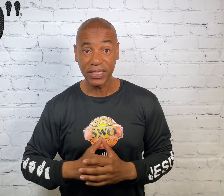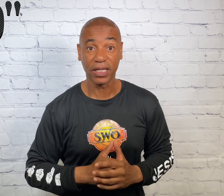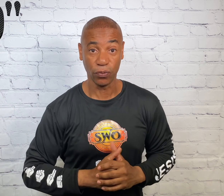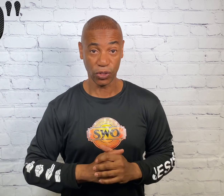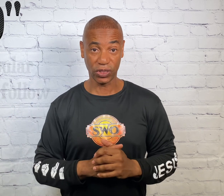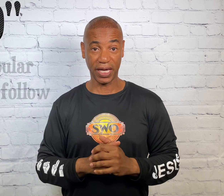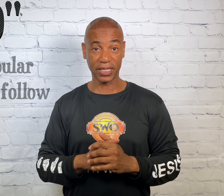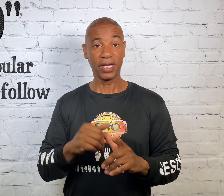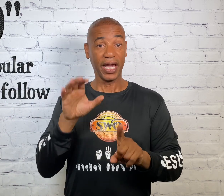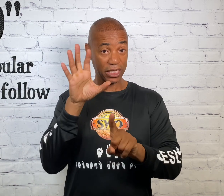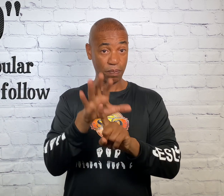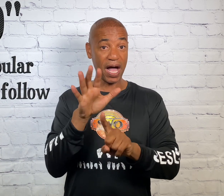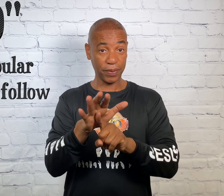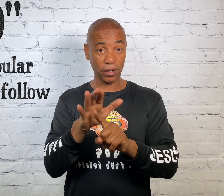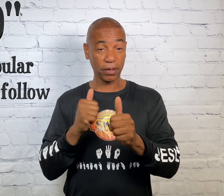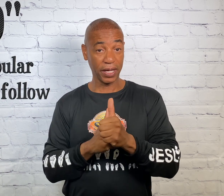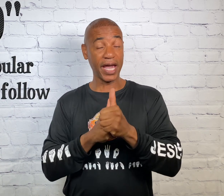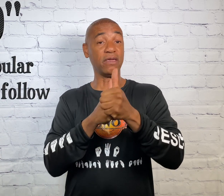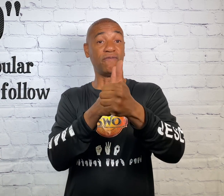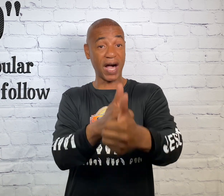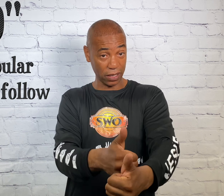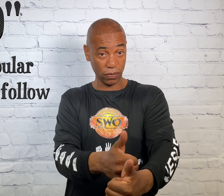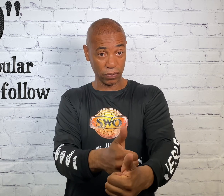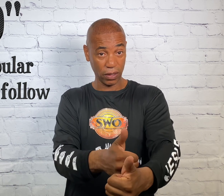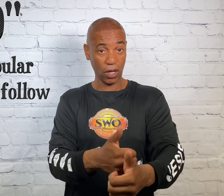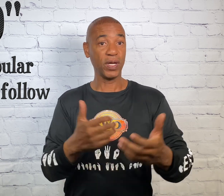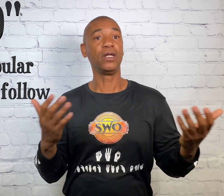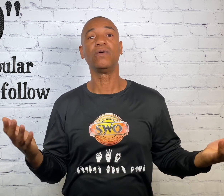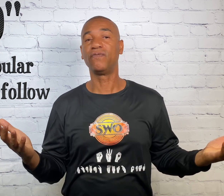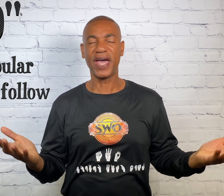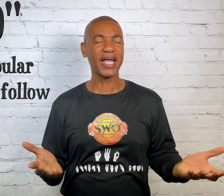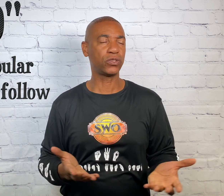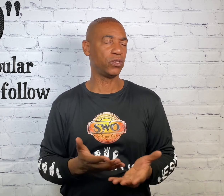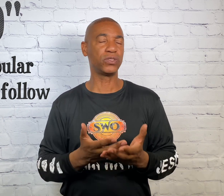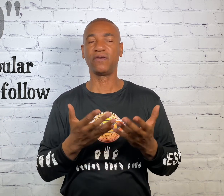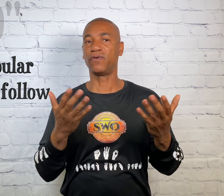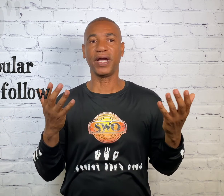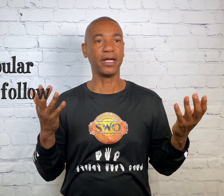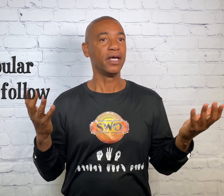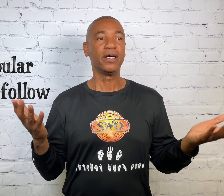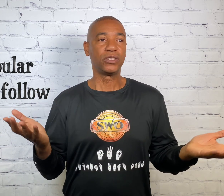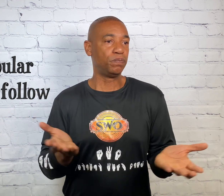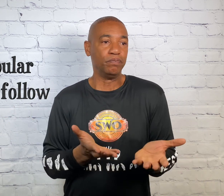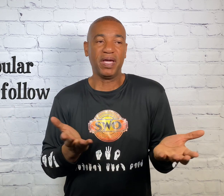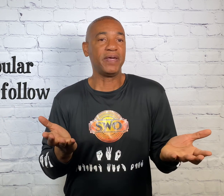Basically what you're saying is it's popular and you follow. And we know fads are usually for maybe a